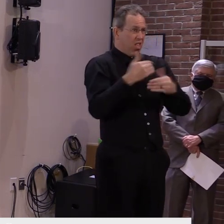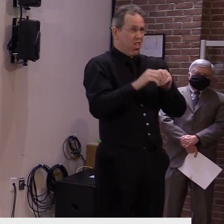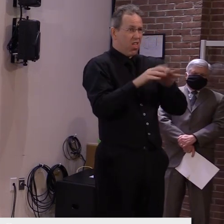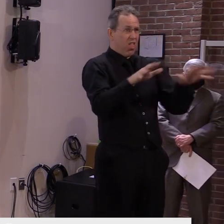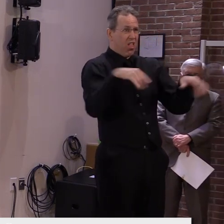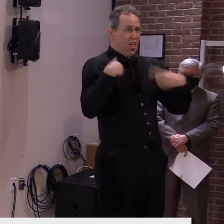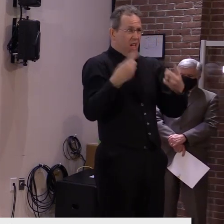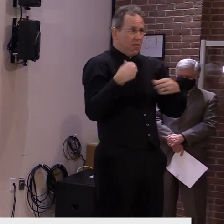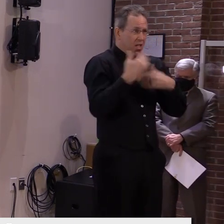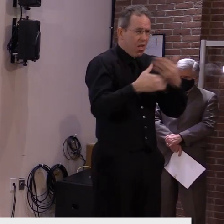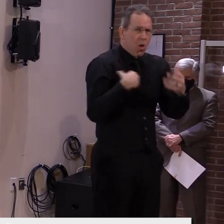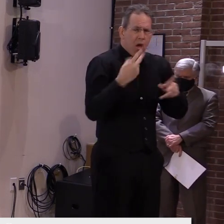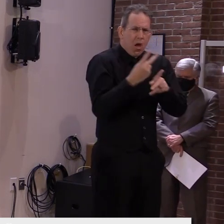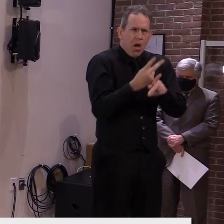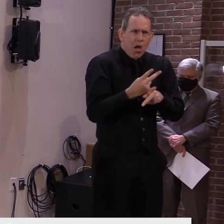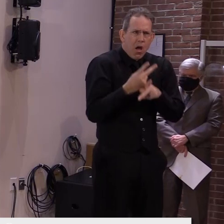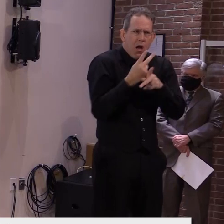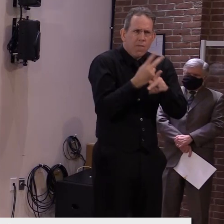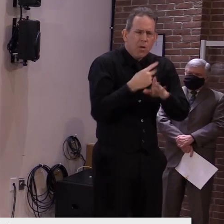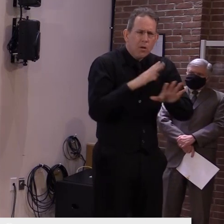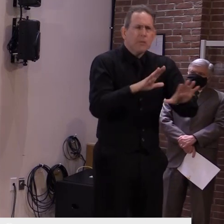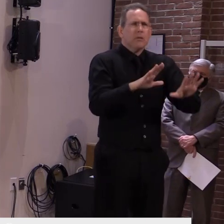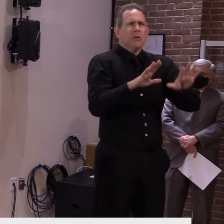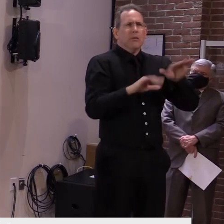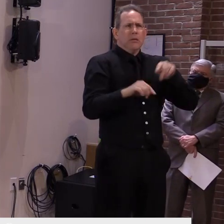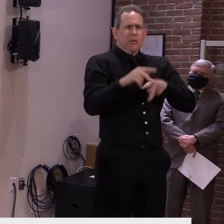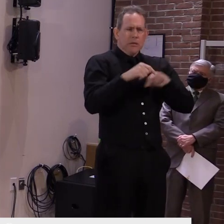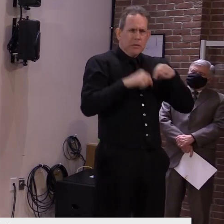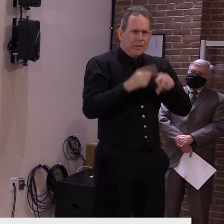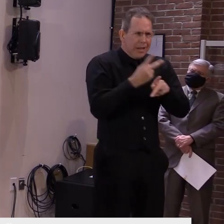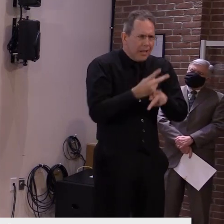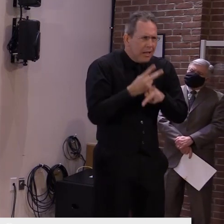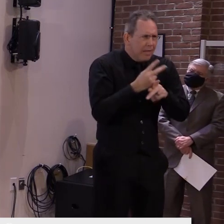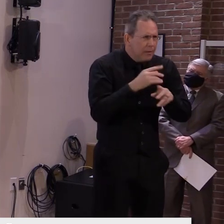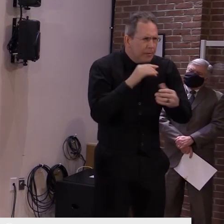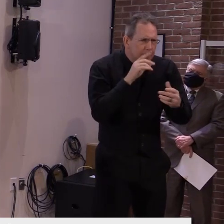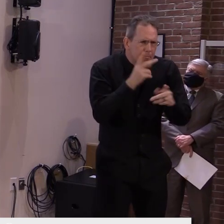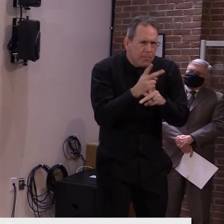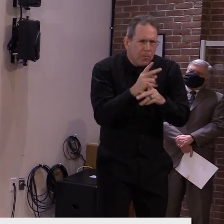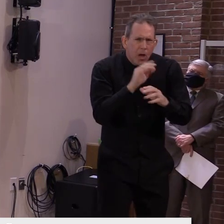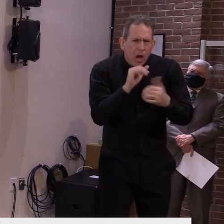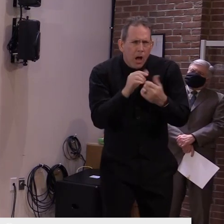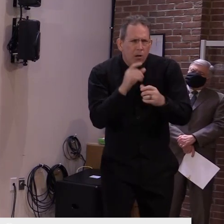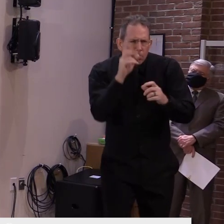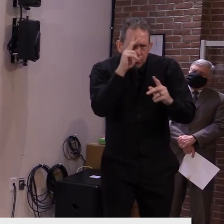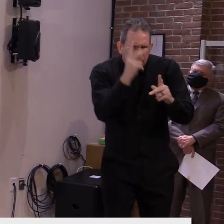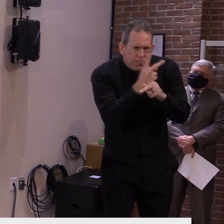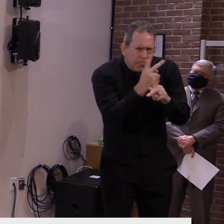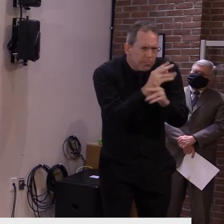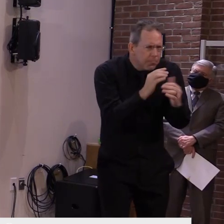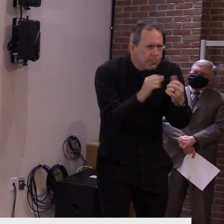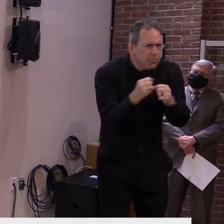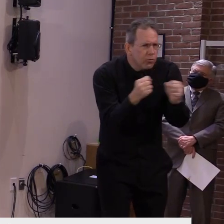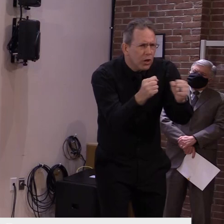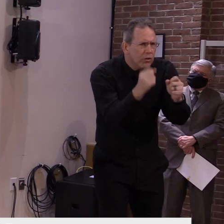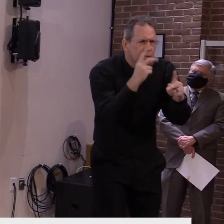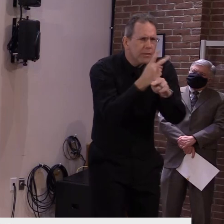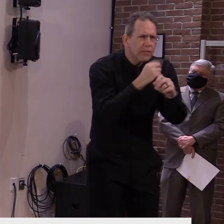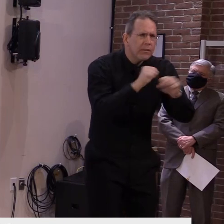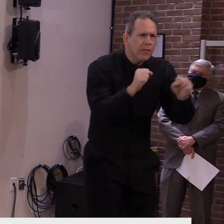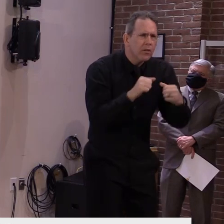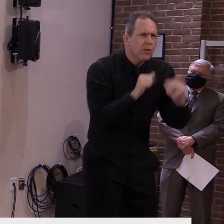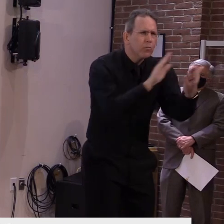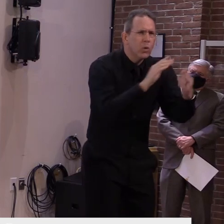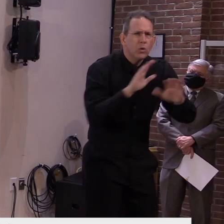and strategic approach. But with more and more Vermonters protected by the vaccine, I'm confident we'll be able to